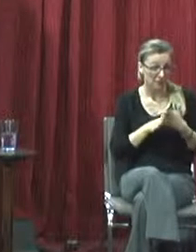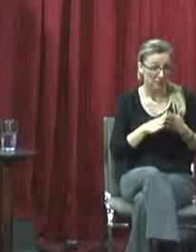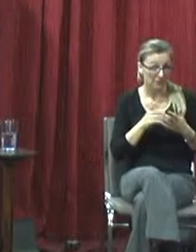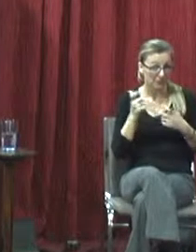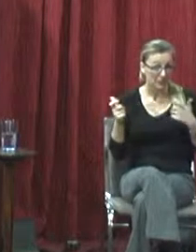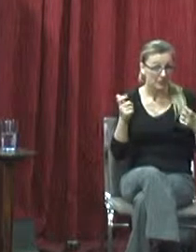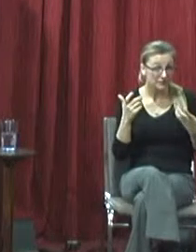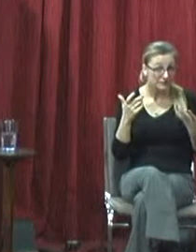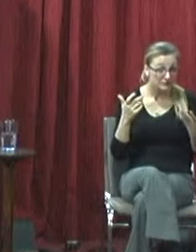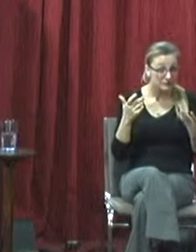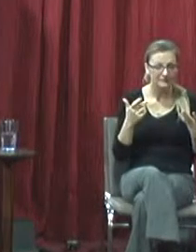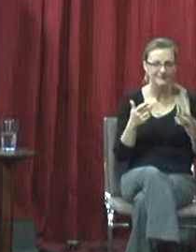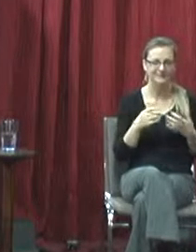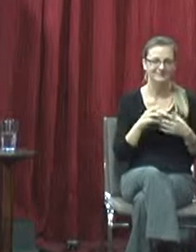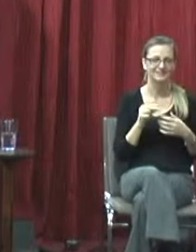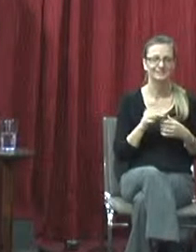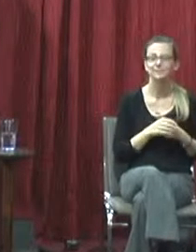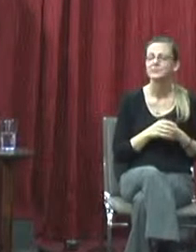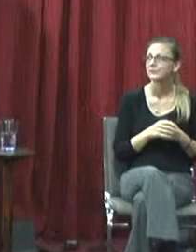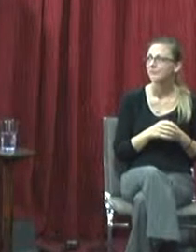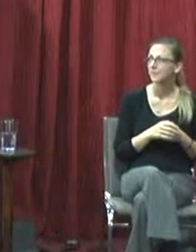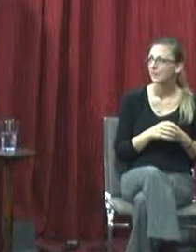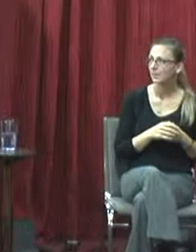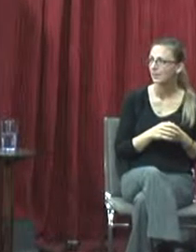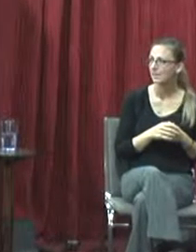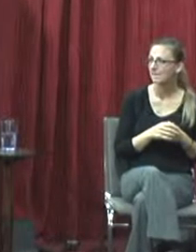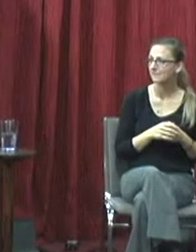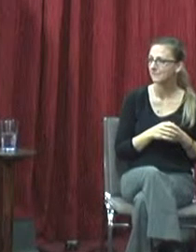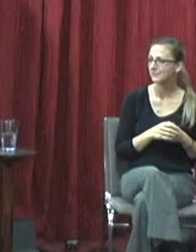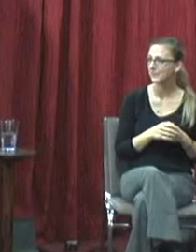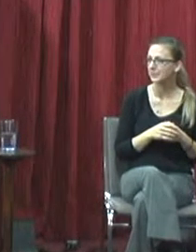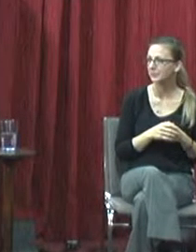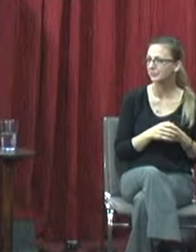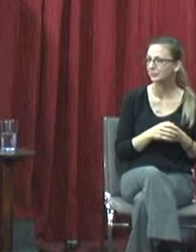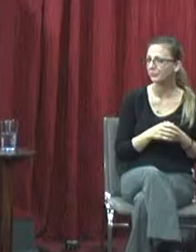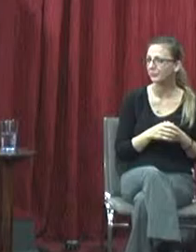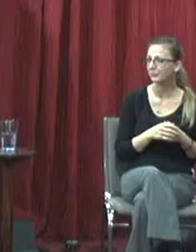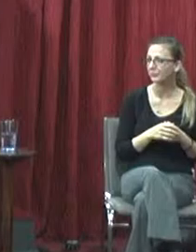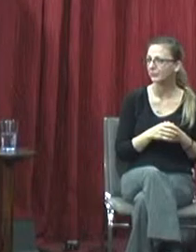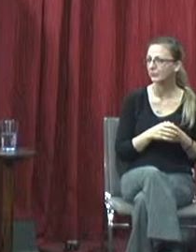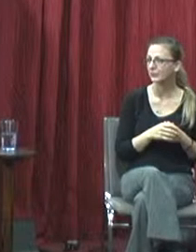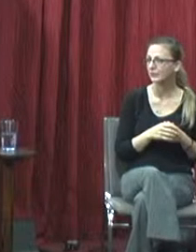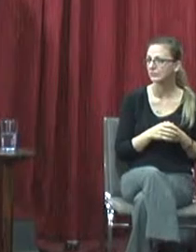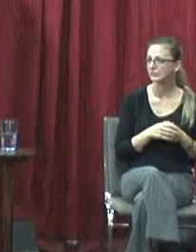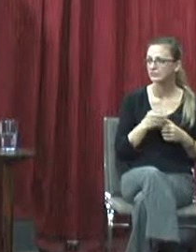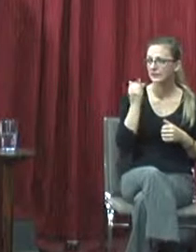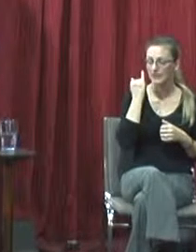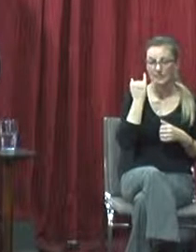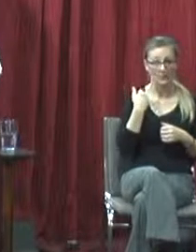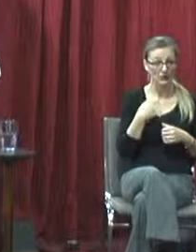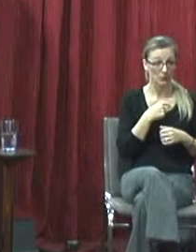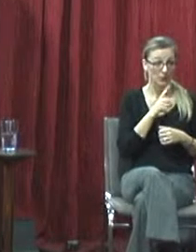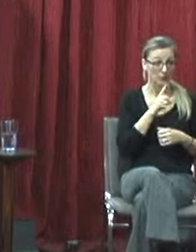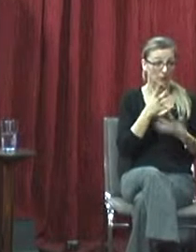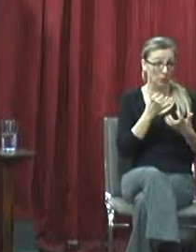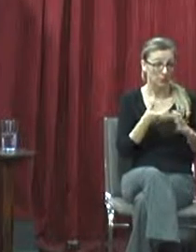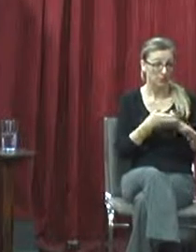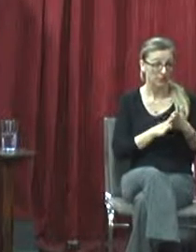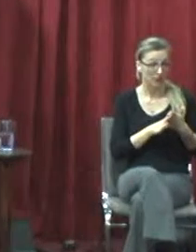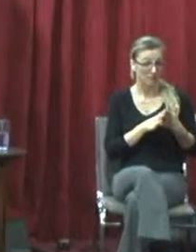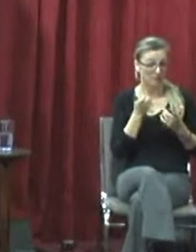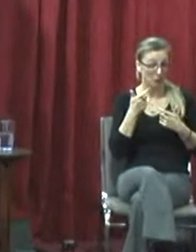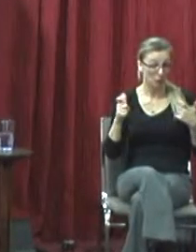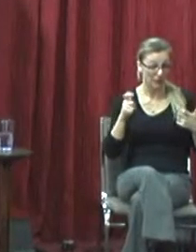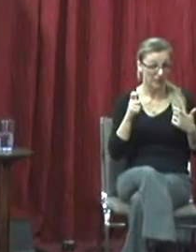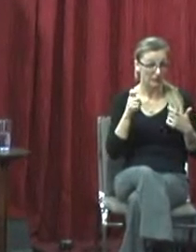of God, in the proper sense that God wants you to be? So if we truly want to be great in his kingdom, we need to look carefully